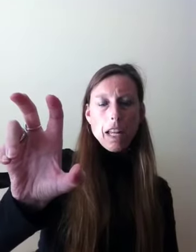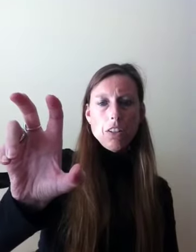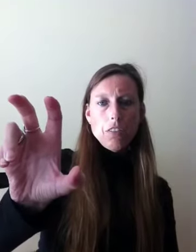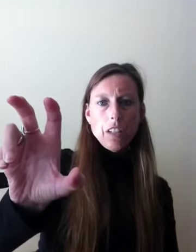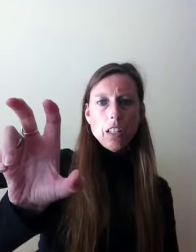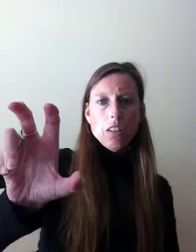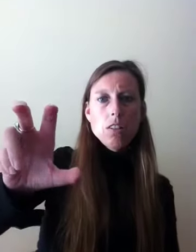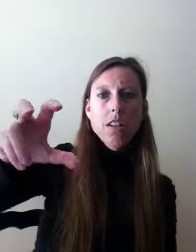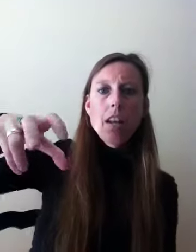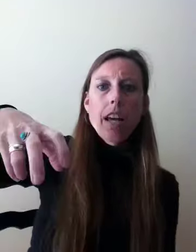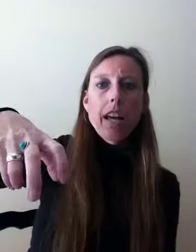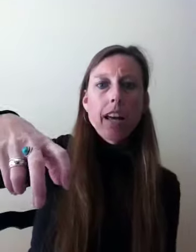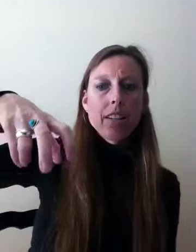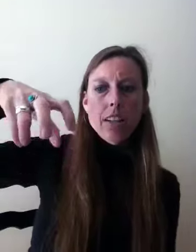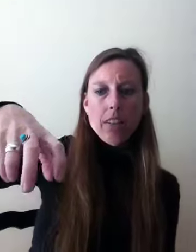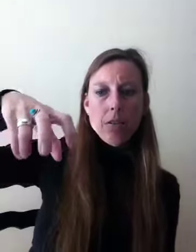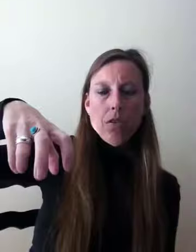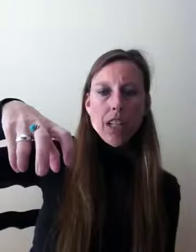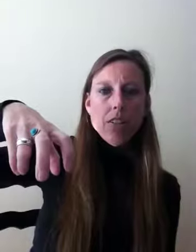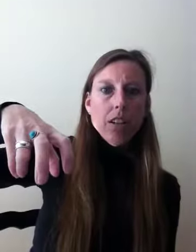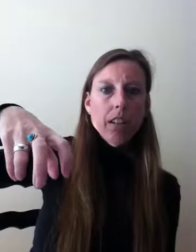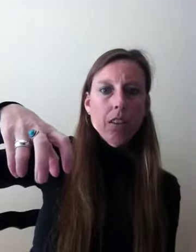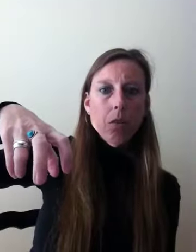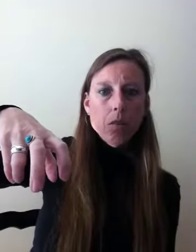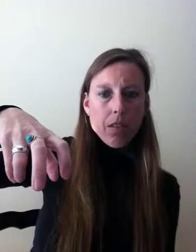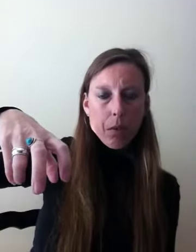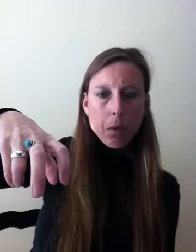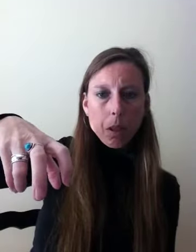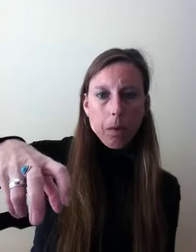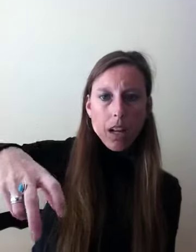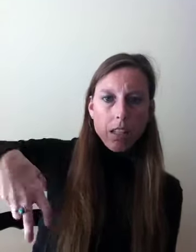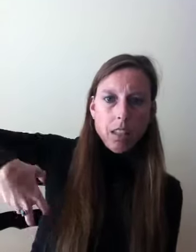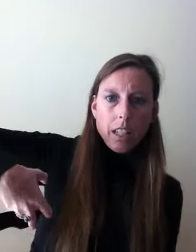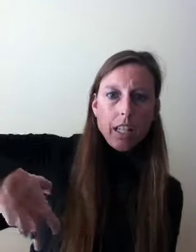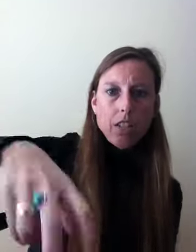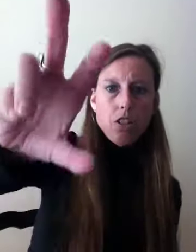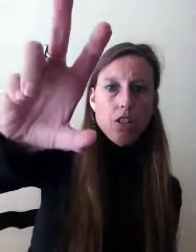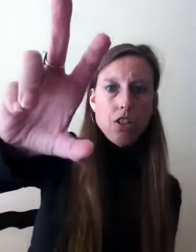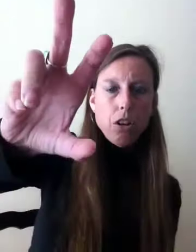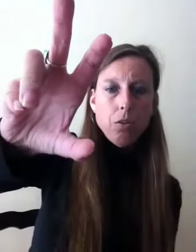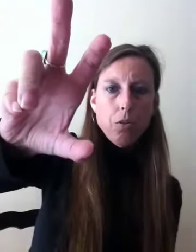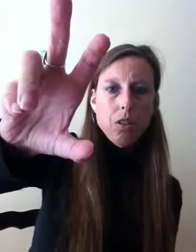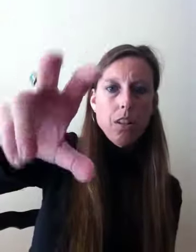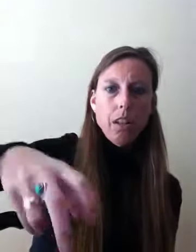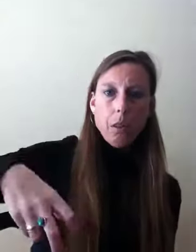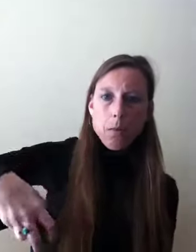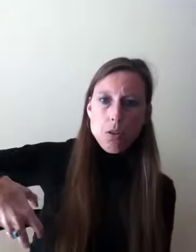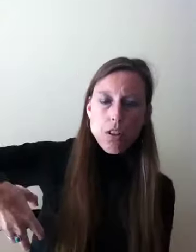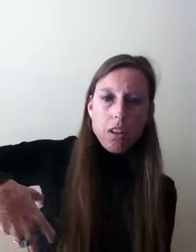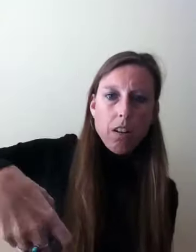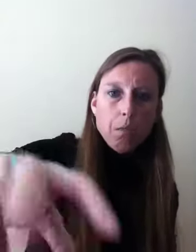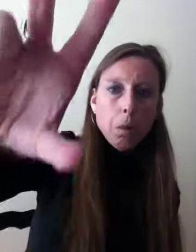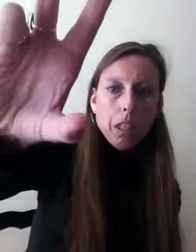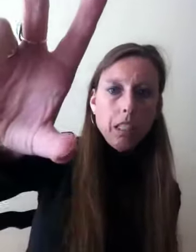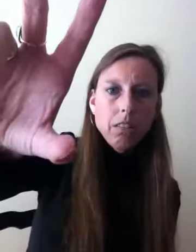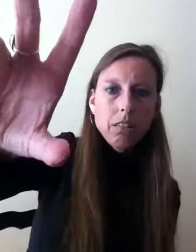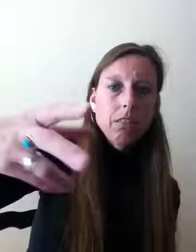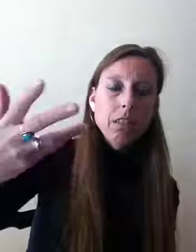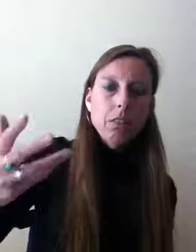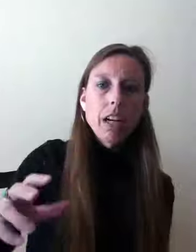your fingers, and it's like those fingers are in the holes of the bowling ball, and it just shows the motion of bowling.